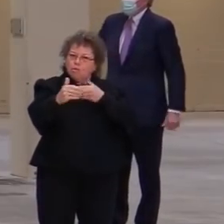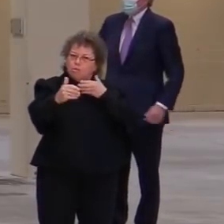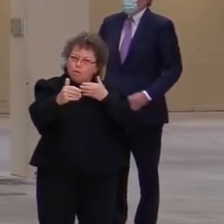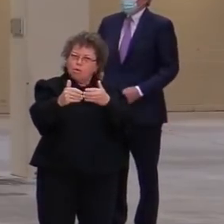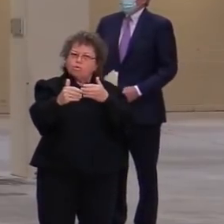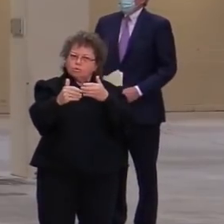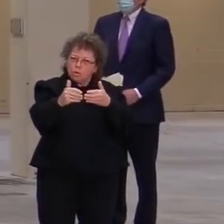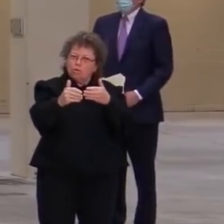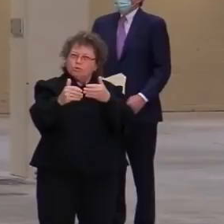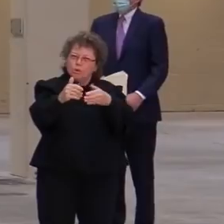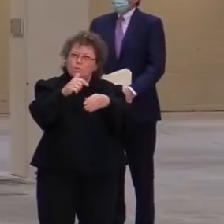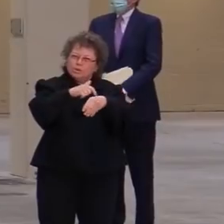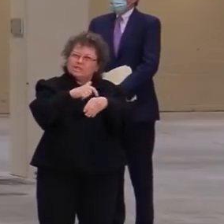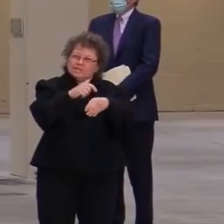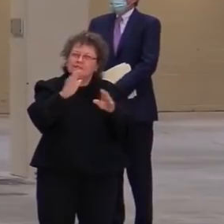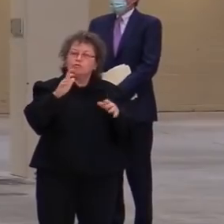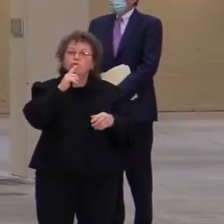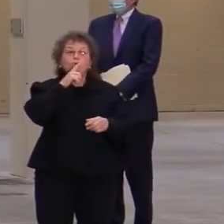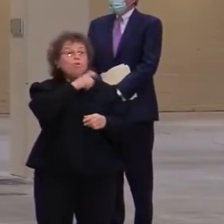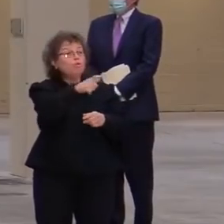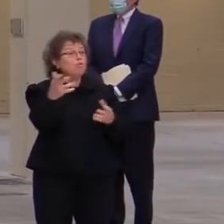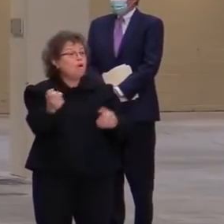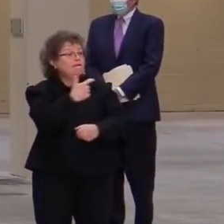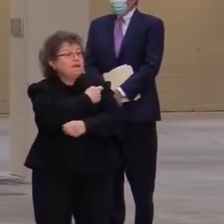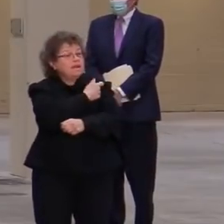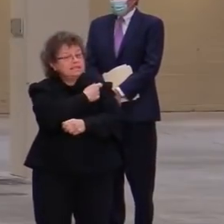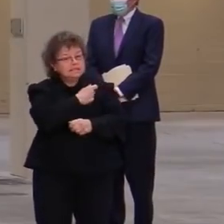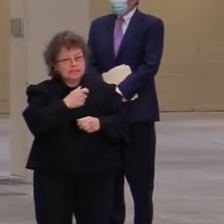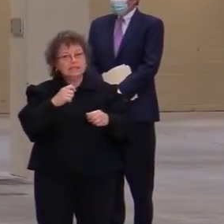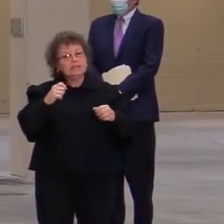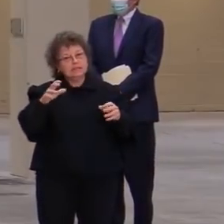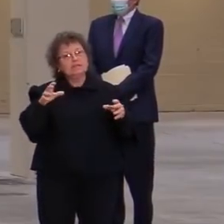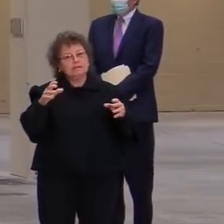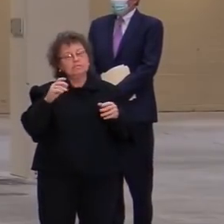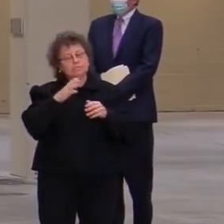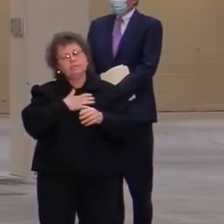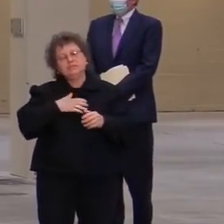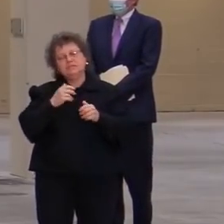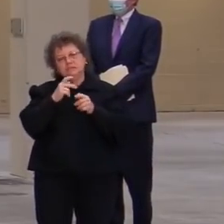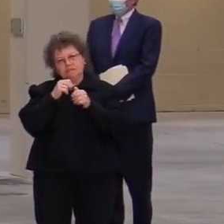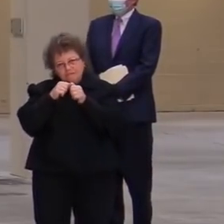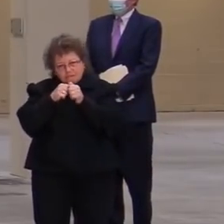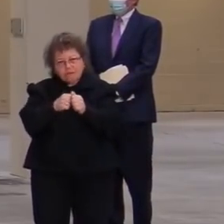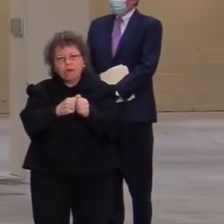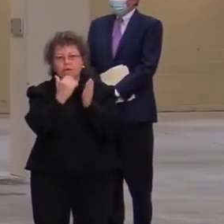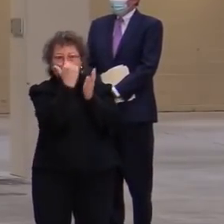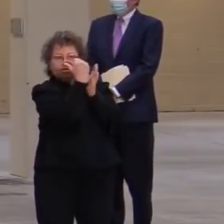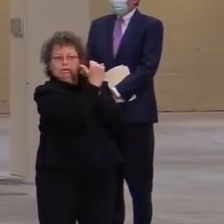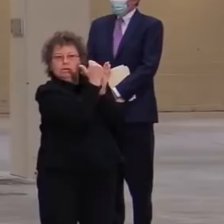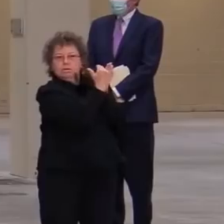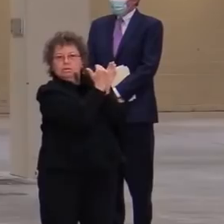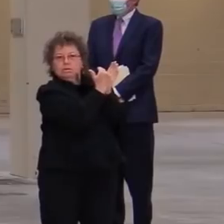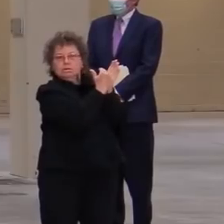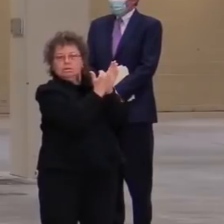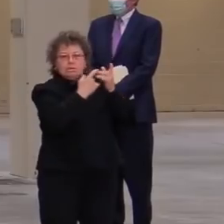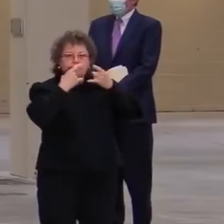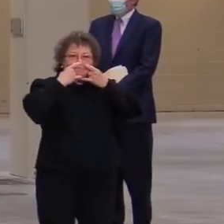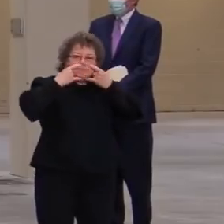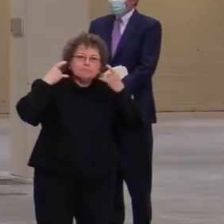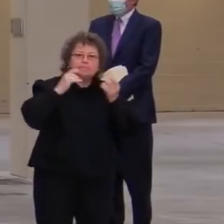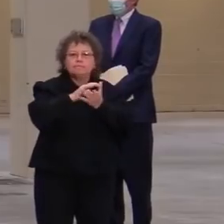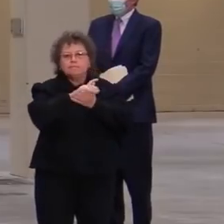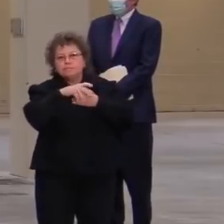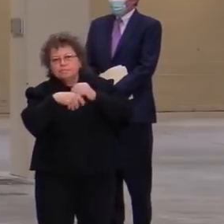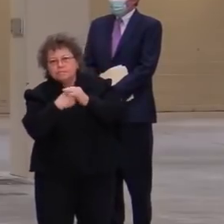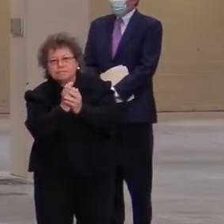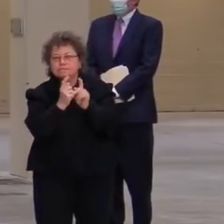to one. Please keep following all of the public health guidance that's been in place for over the past year. Throughout